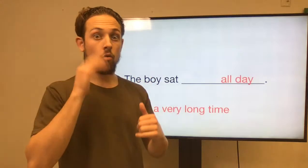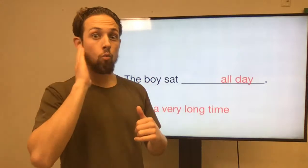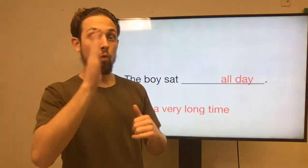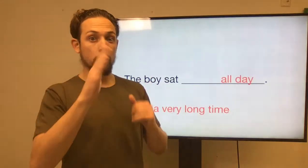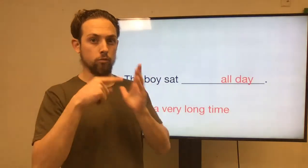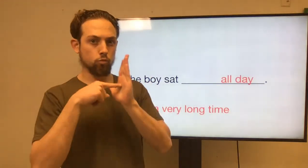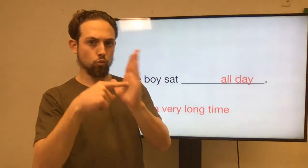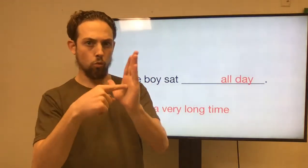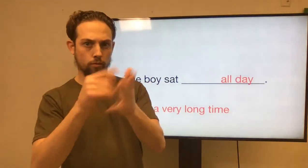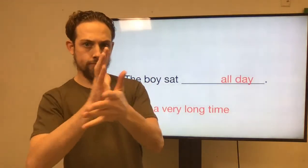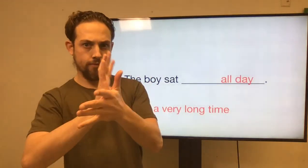Now I want to play a game.